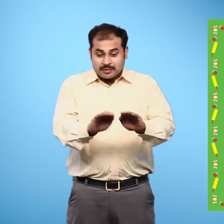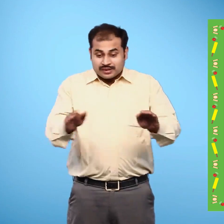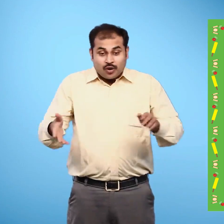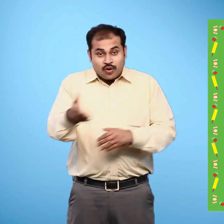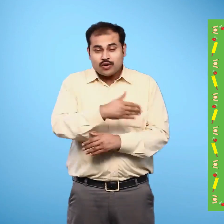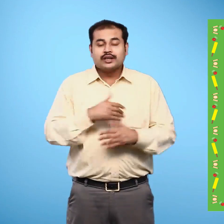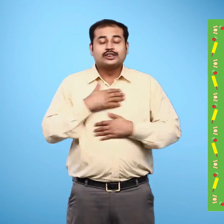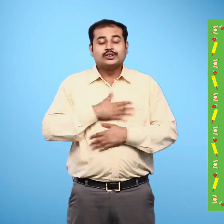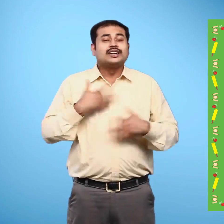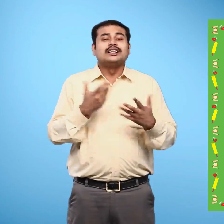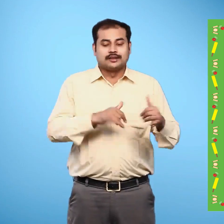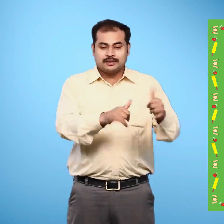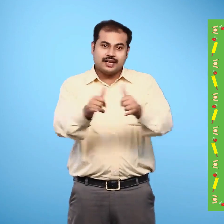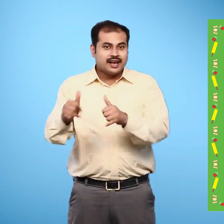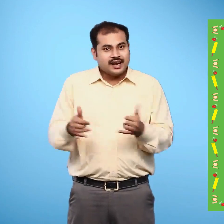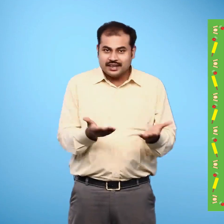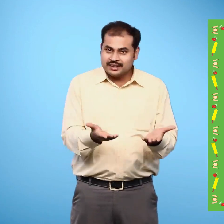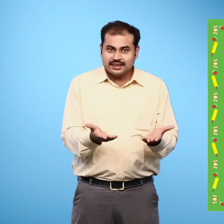Children will enjoy playing games like Pittu.